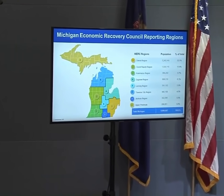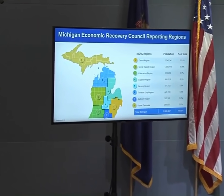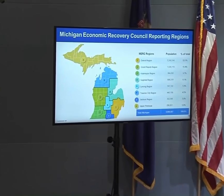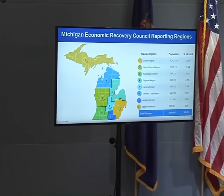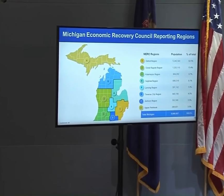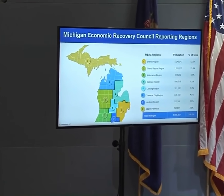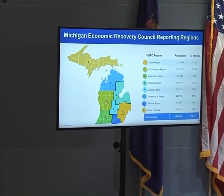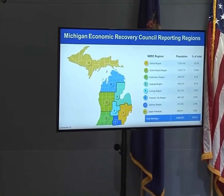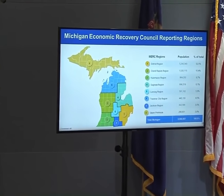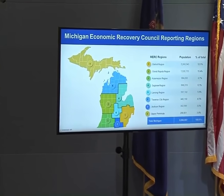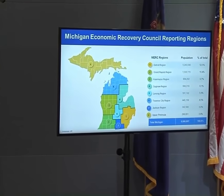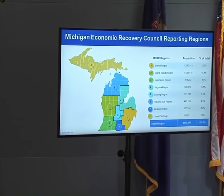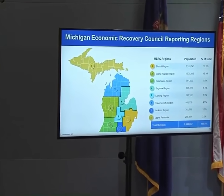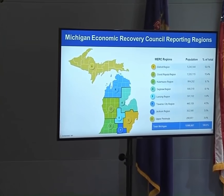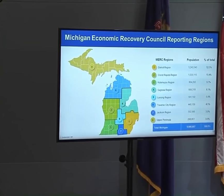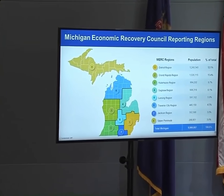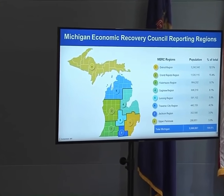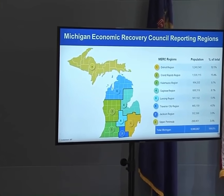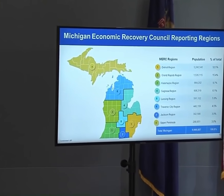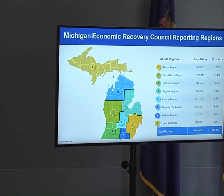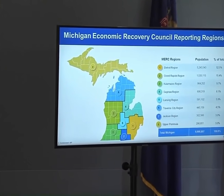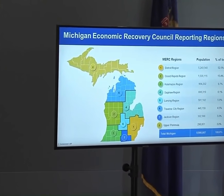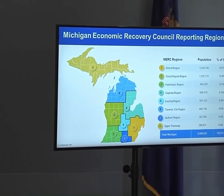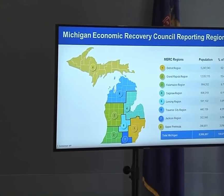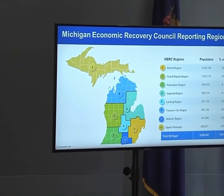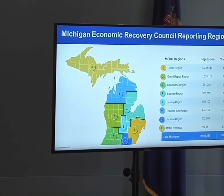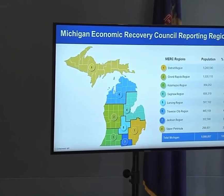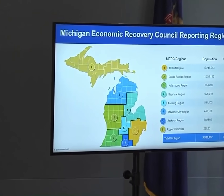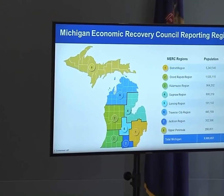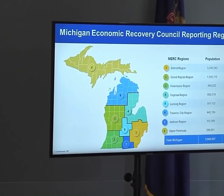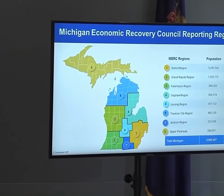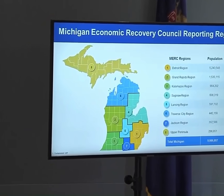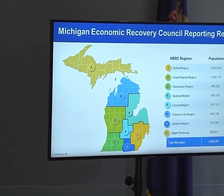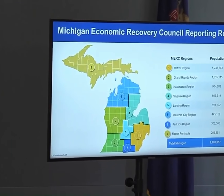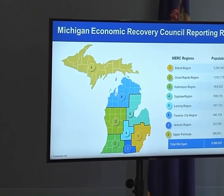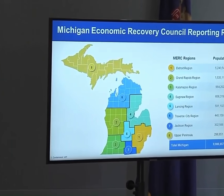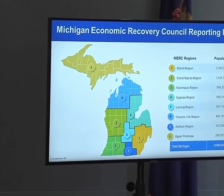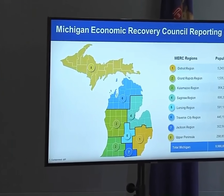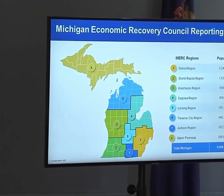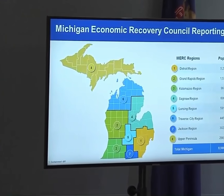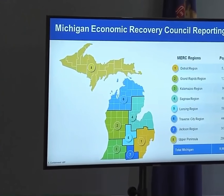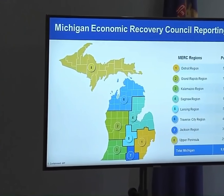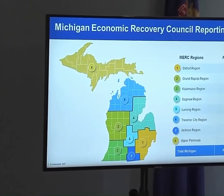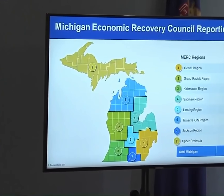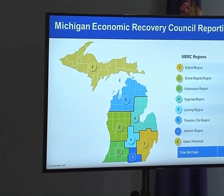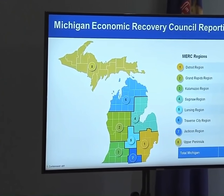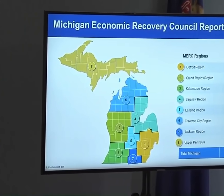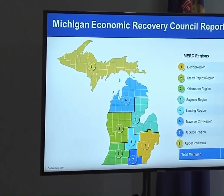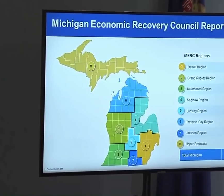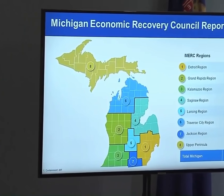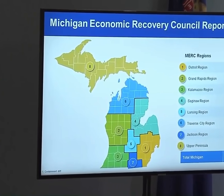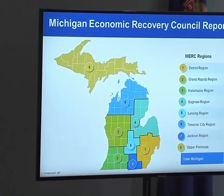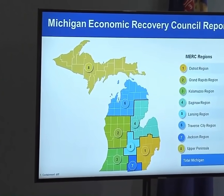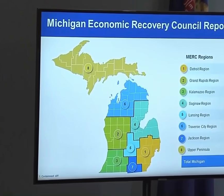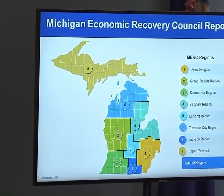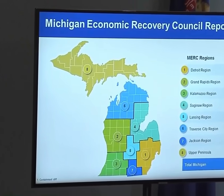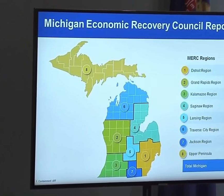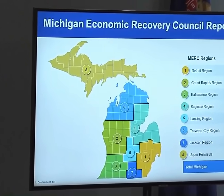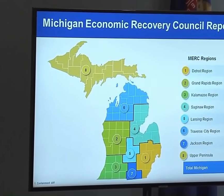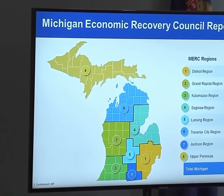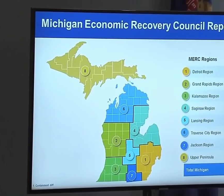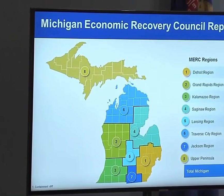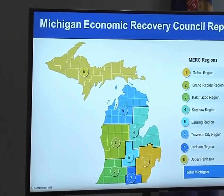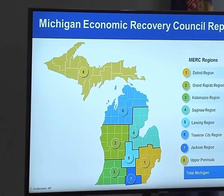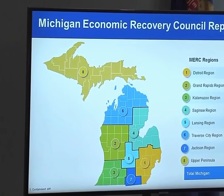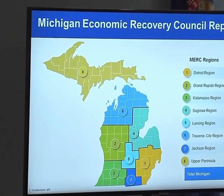into. Now, they're not perfect, and I've heard from people in counties that question if they are in the right region. But here's what we know. These